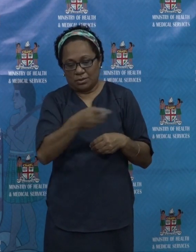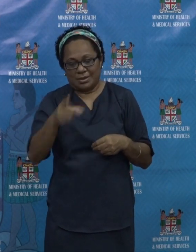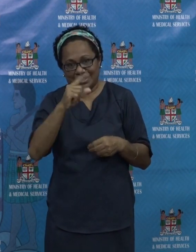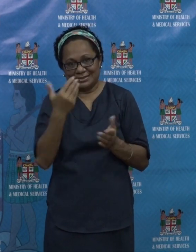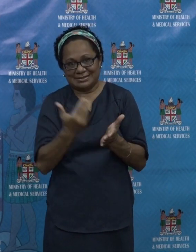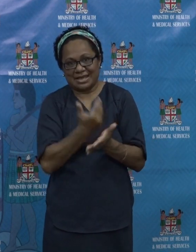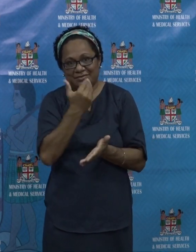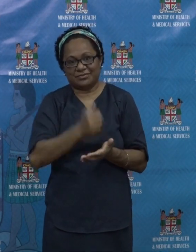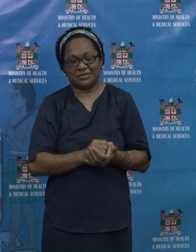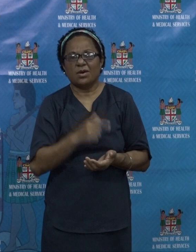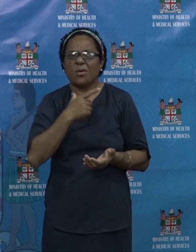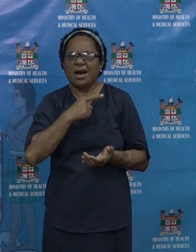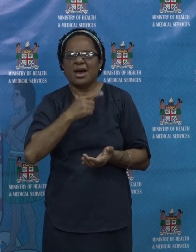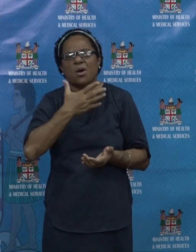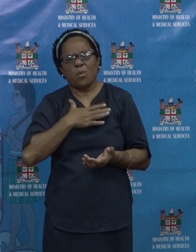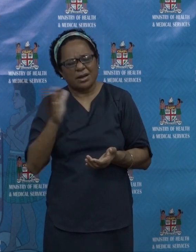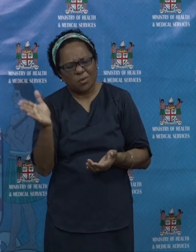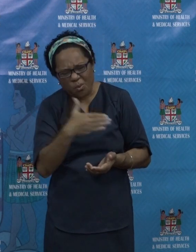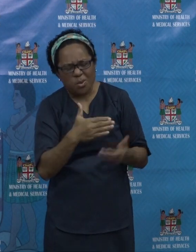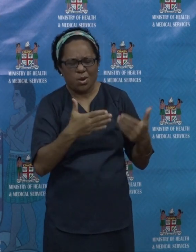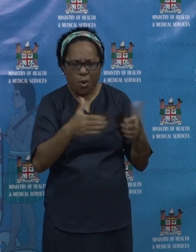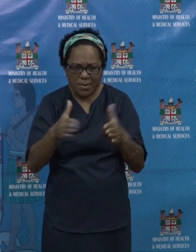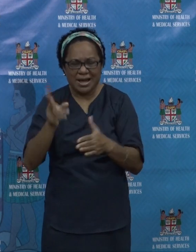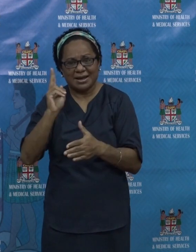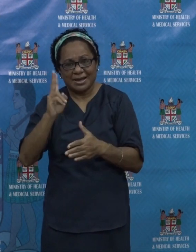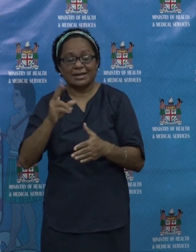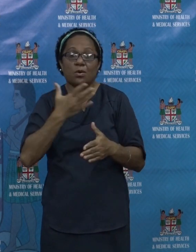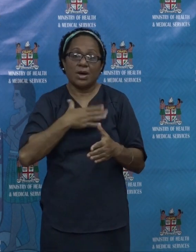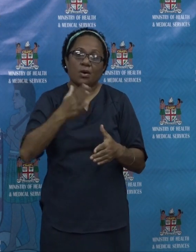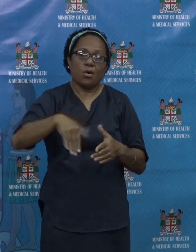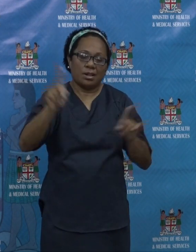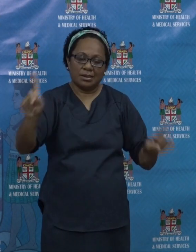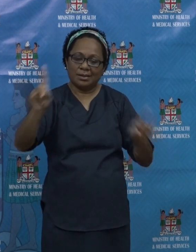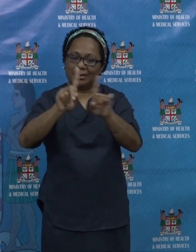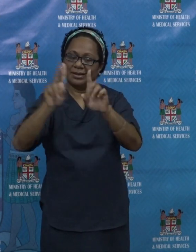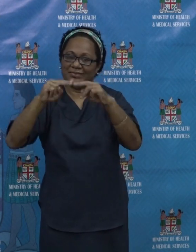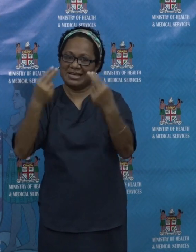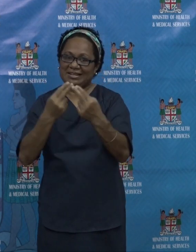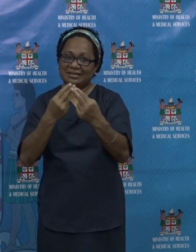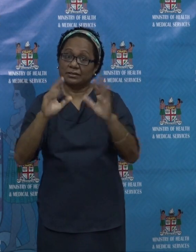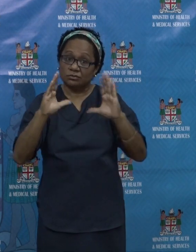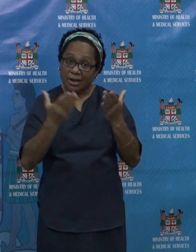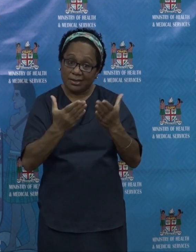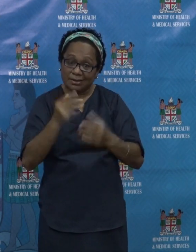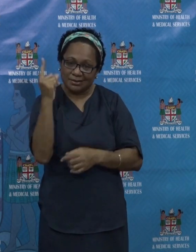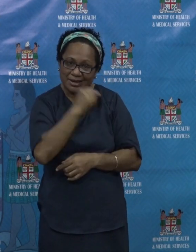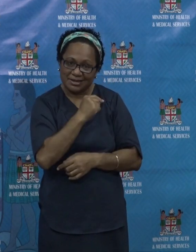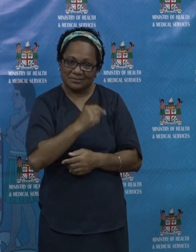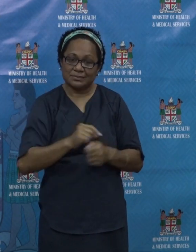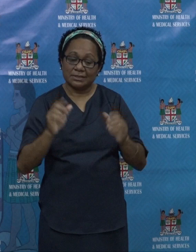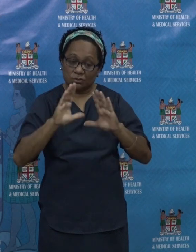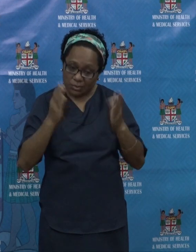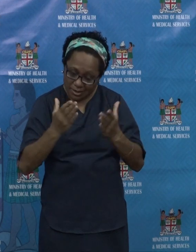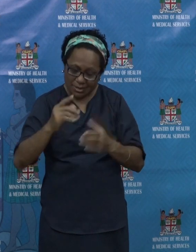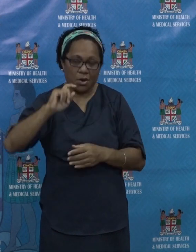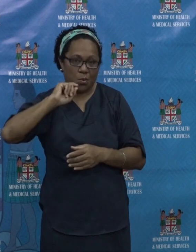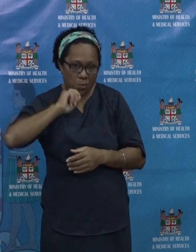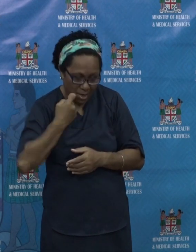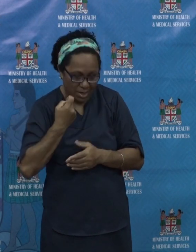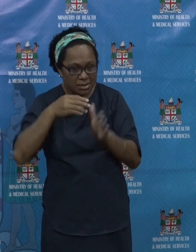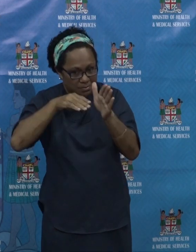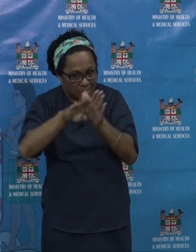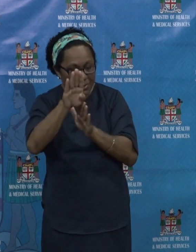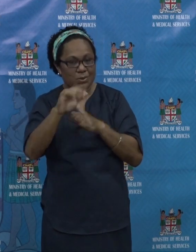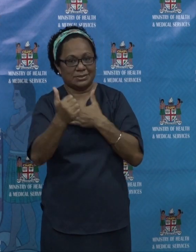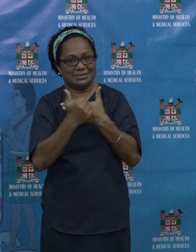us all to get back to the comfort of our family. Together we can, and together we will get back to a